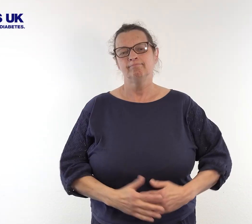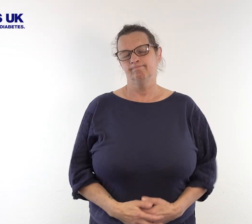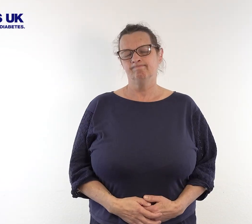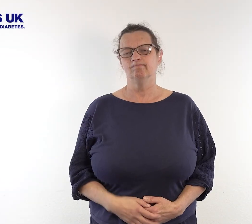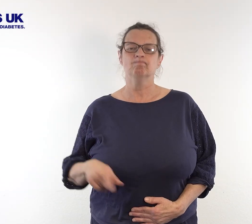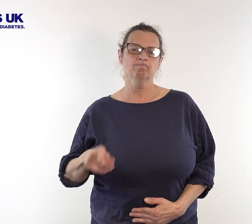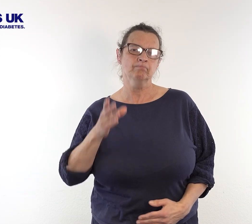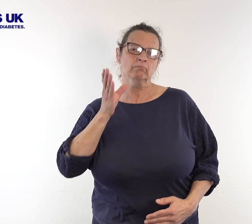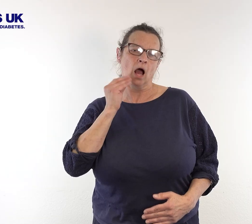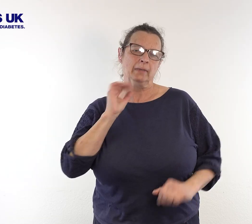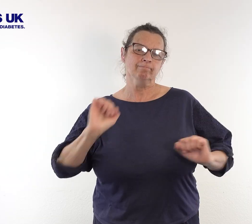What is diabetes?